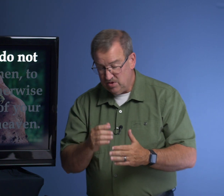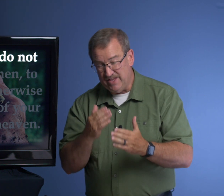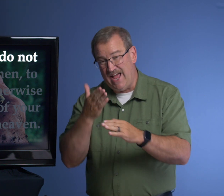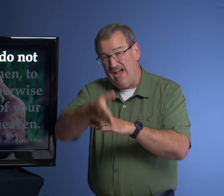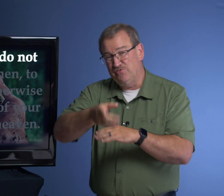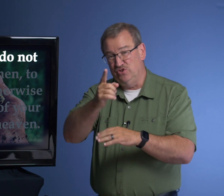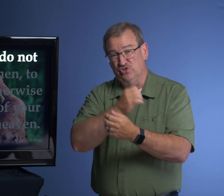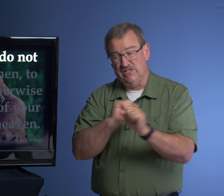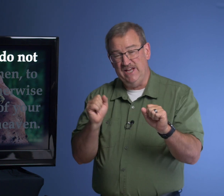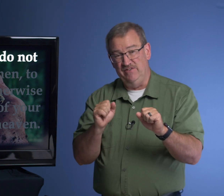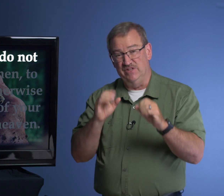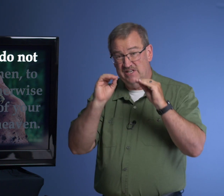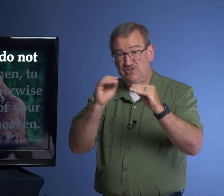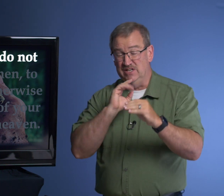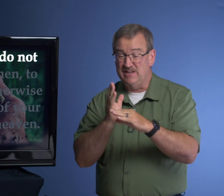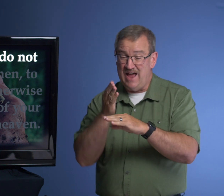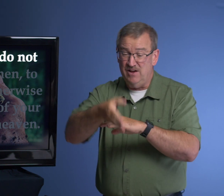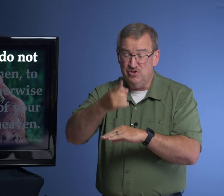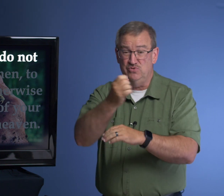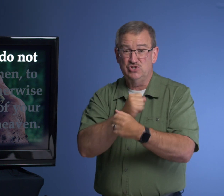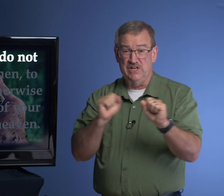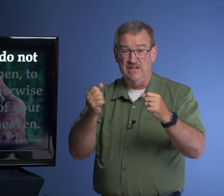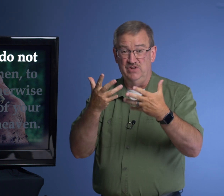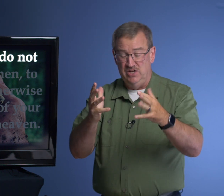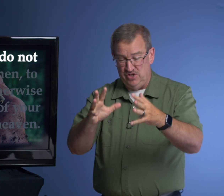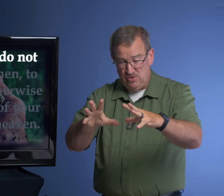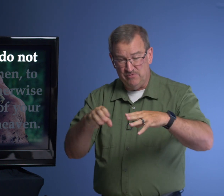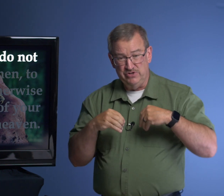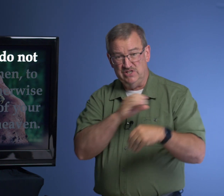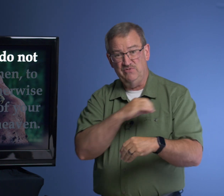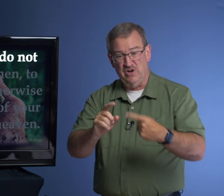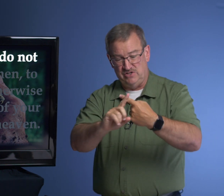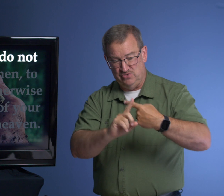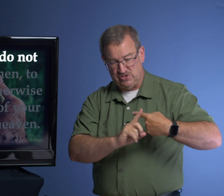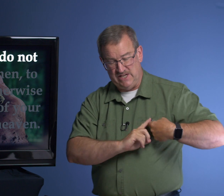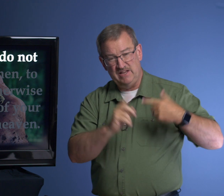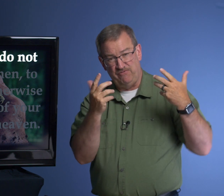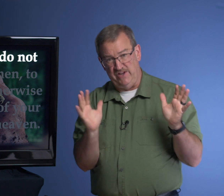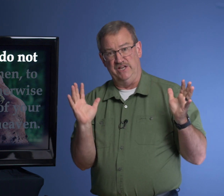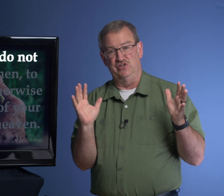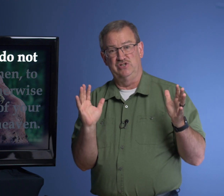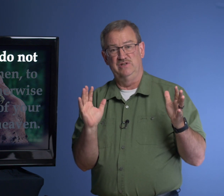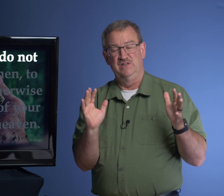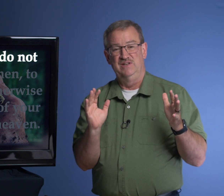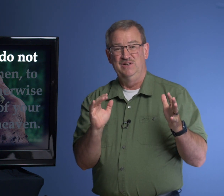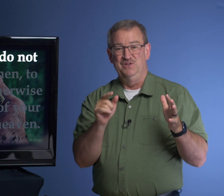that after you're saved, the teaching is after you are saved, you have received Christ, you're saved, finished. You